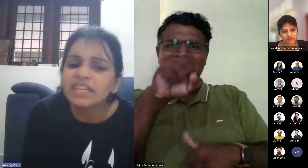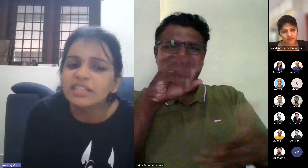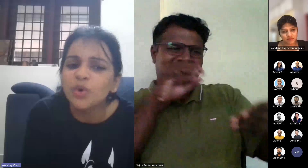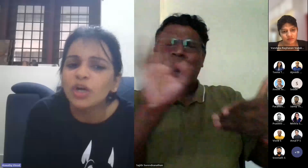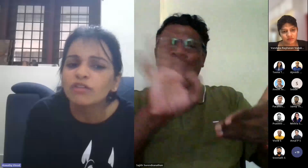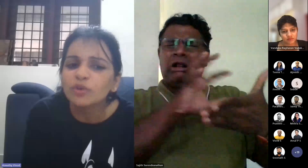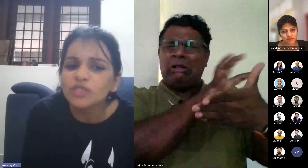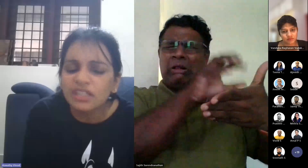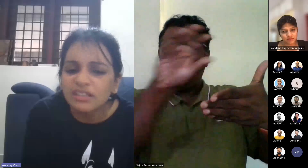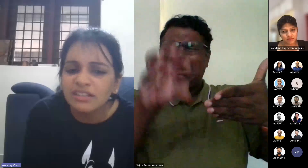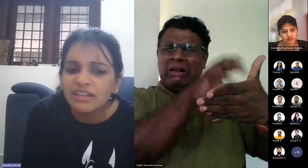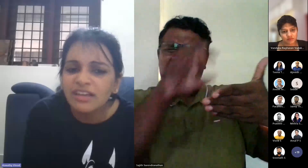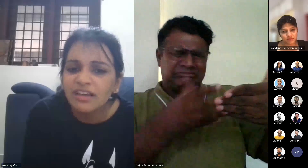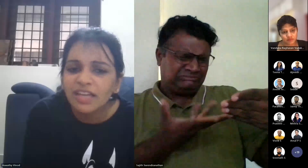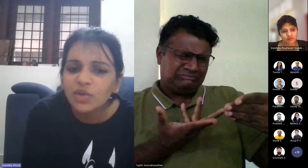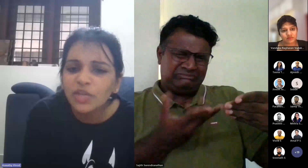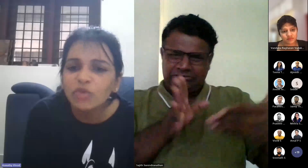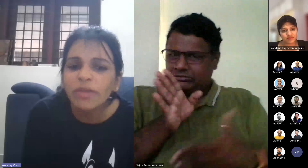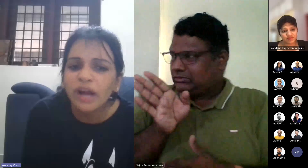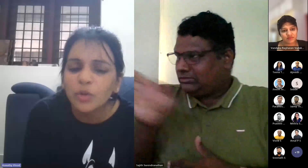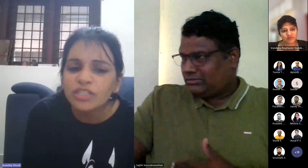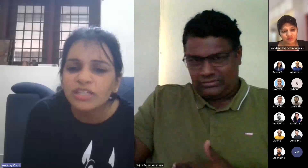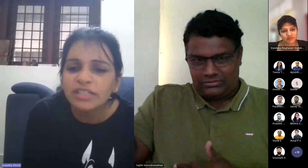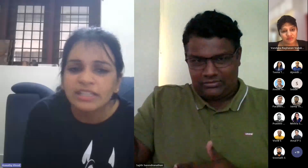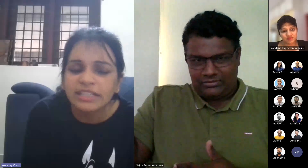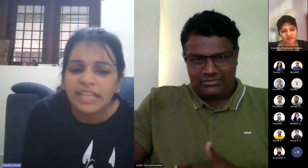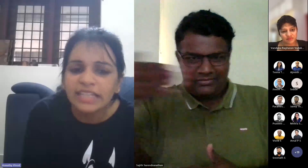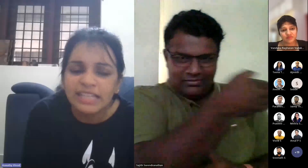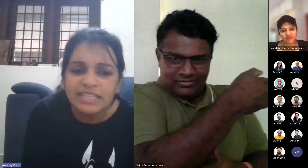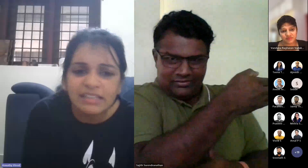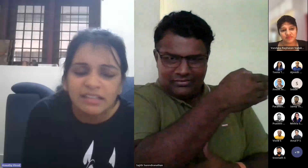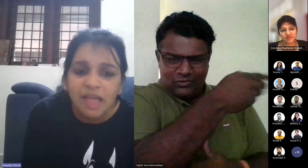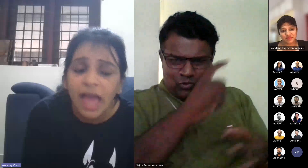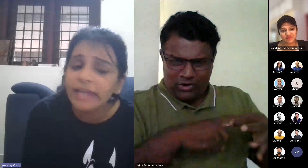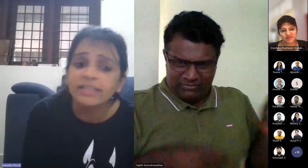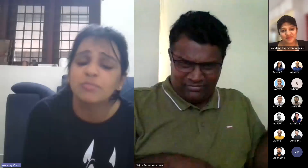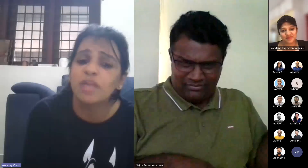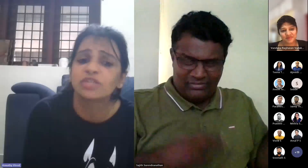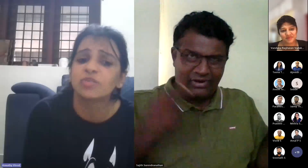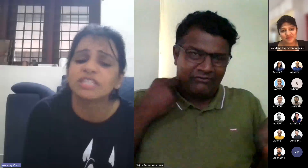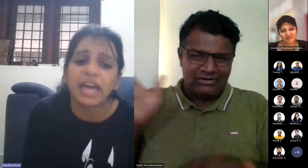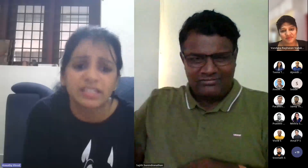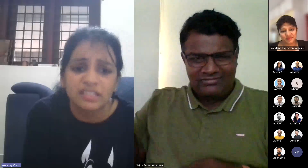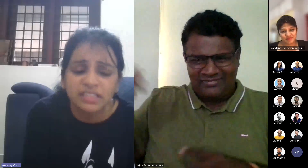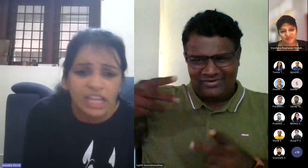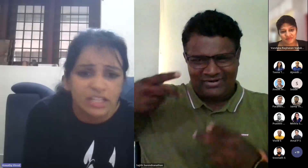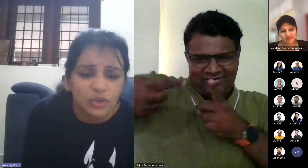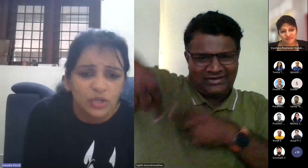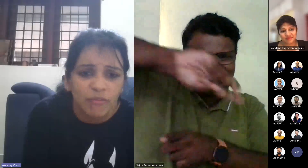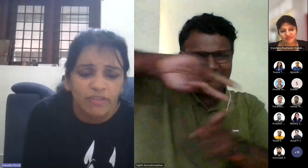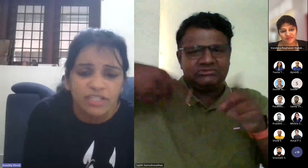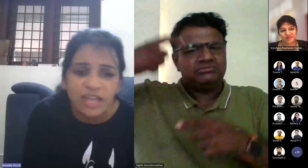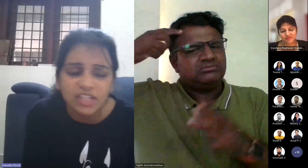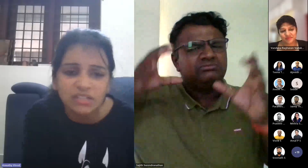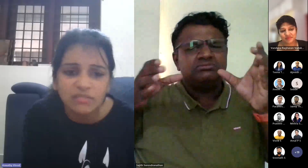train ticket is so confusing? Can you make out what's written in the train tickets here? And it doesn't mention which direction the train is